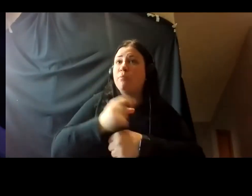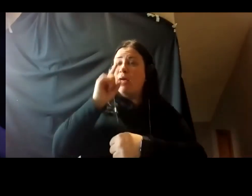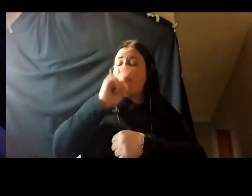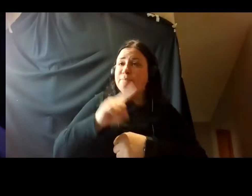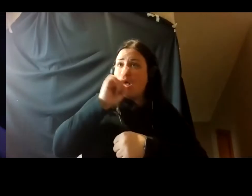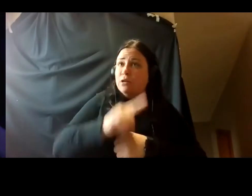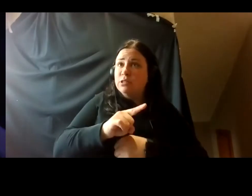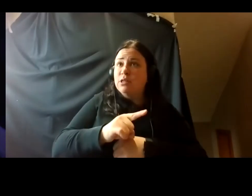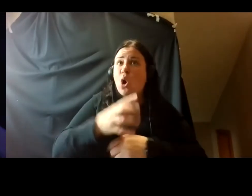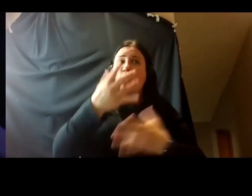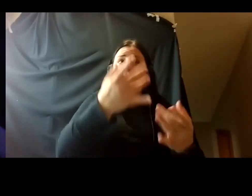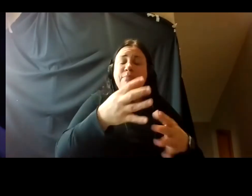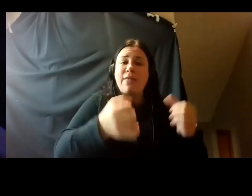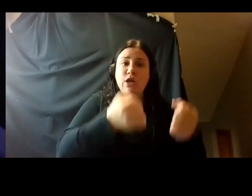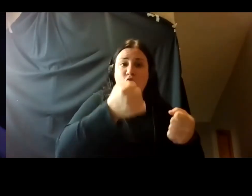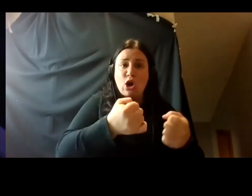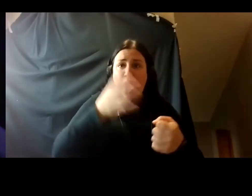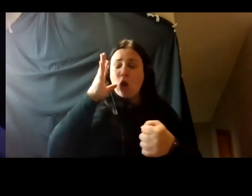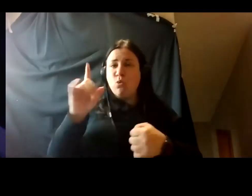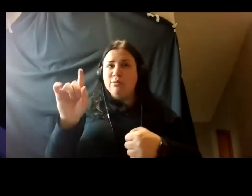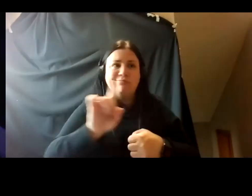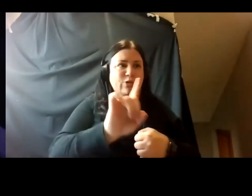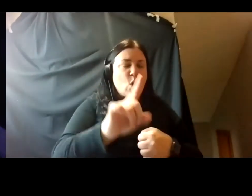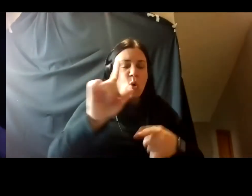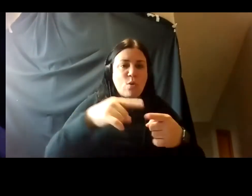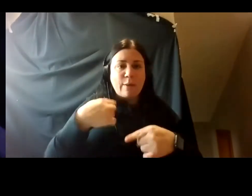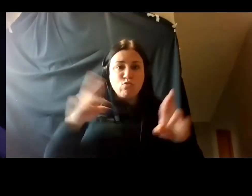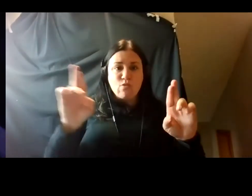Come out when you're ready. You know what she said to me?